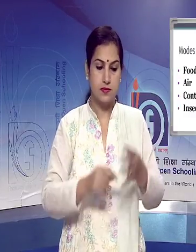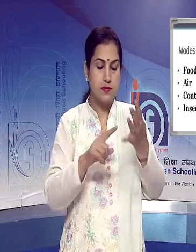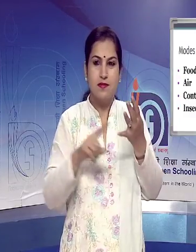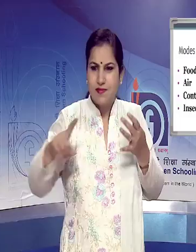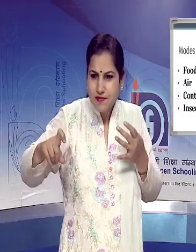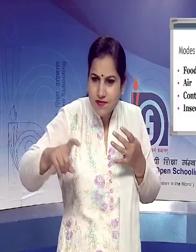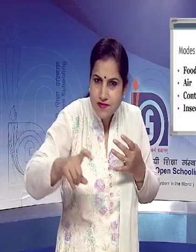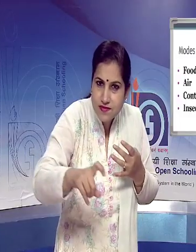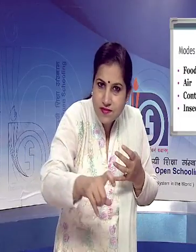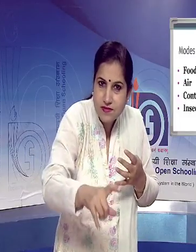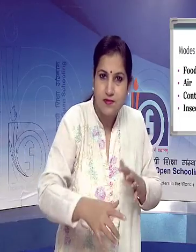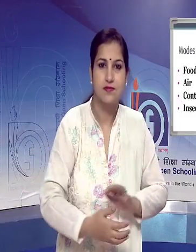insects.